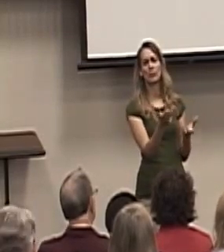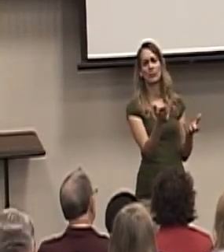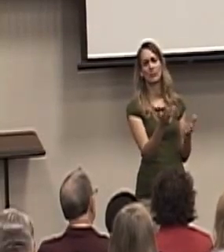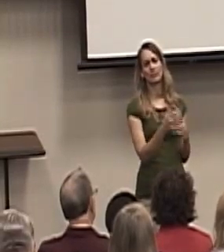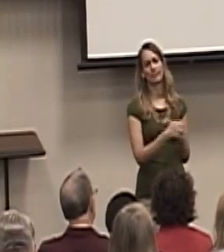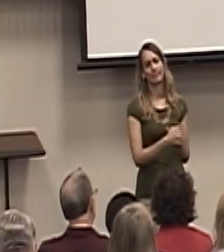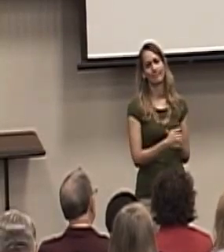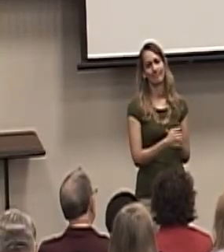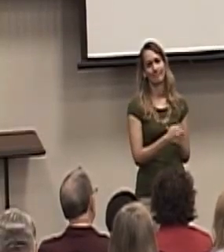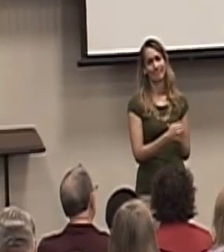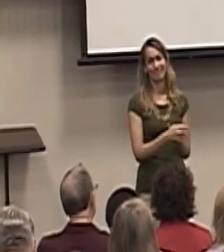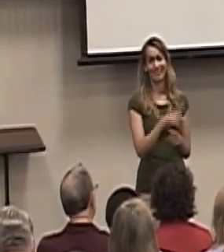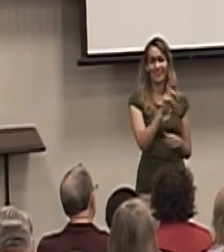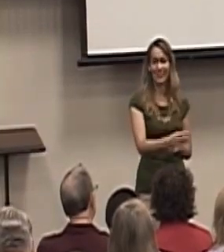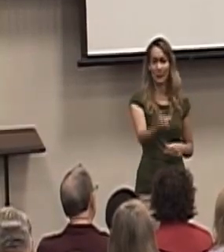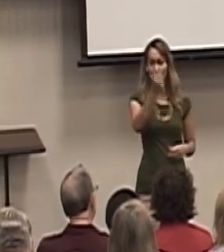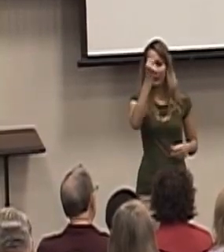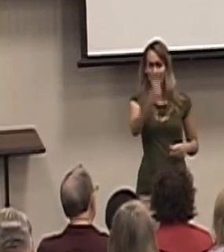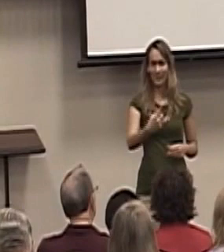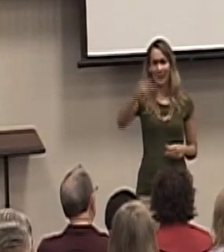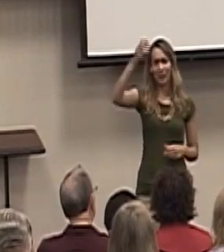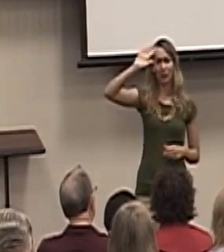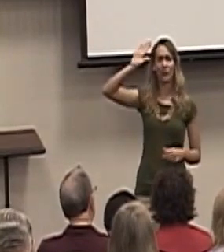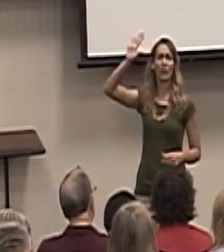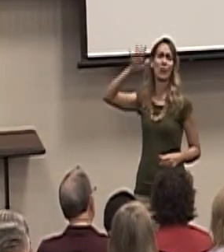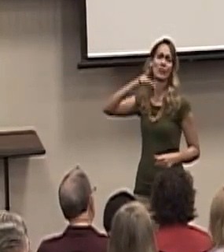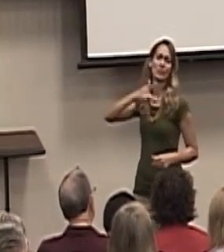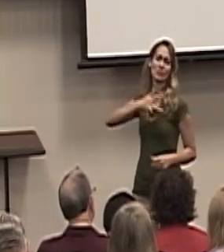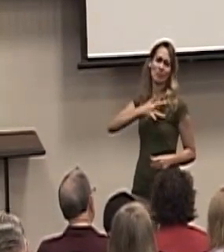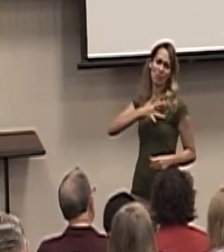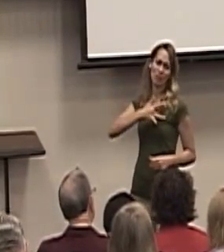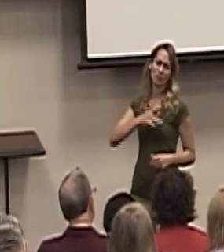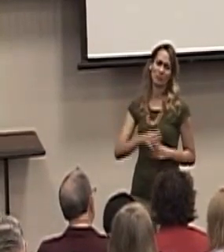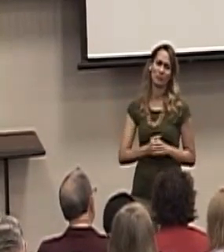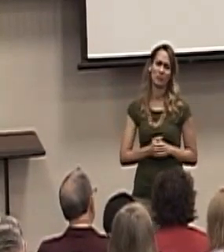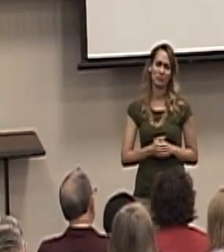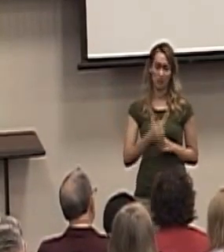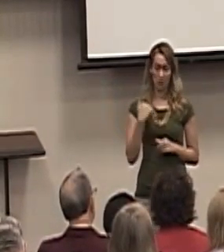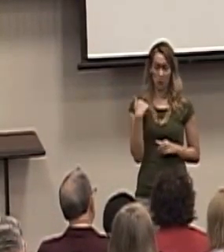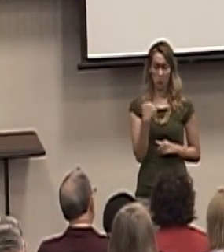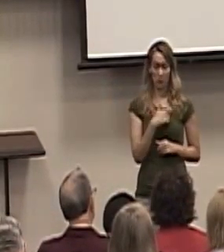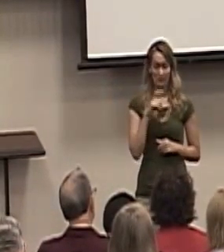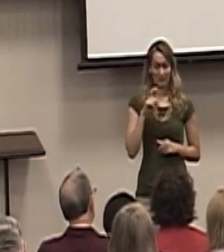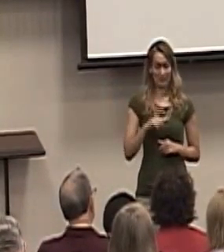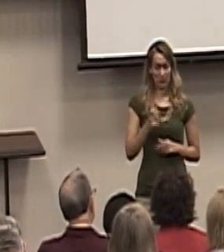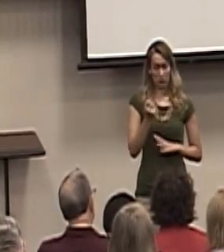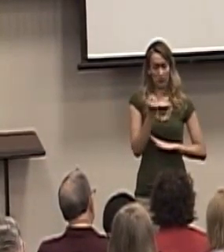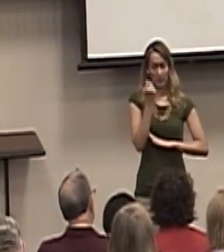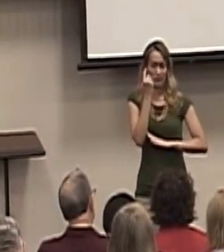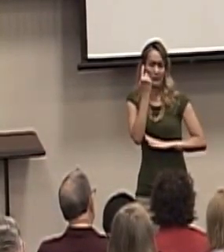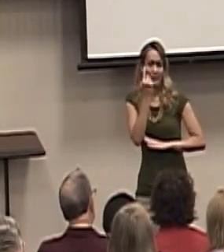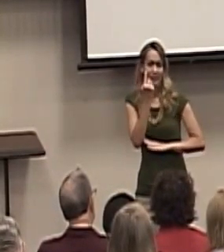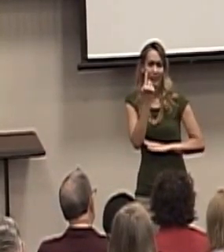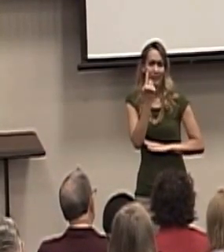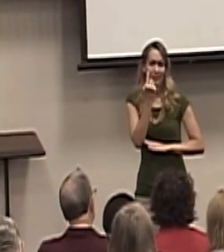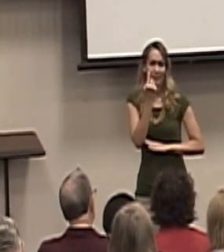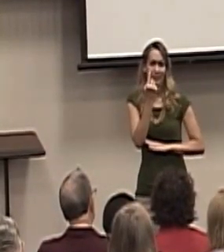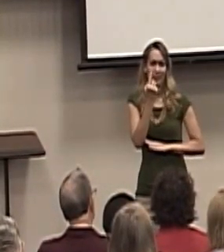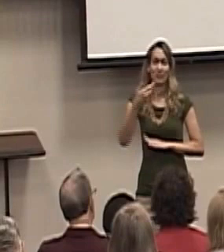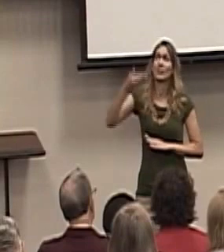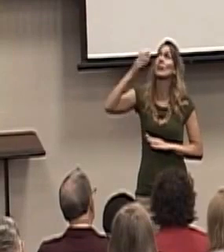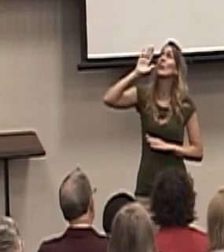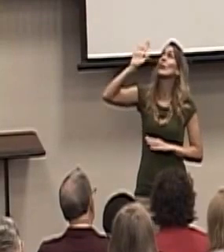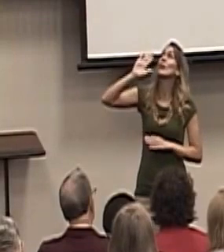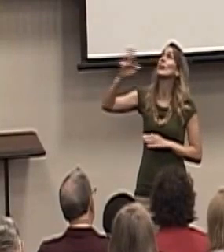is to understand the heart of God. What we need is to understand the heart of